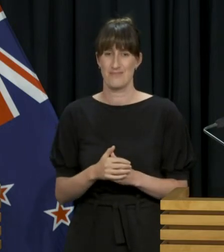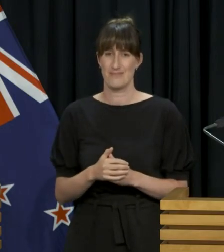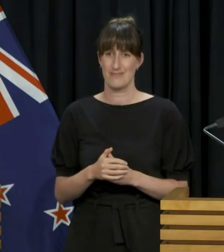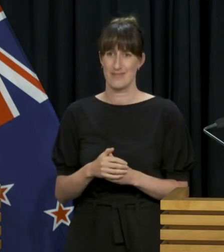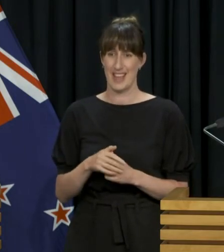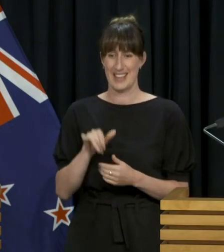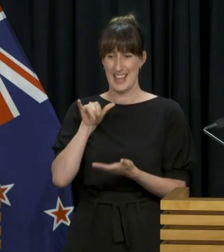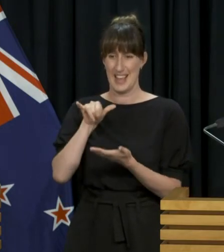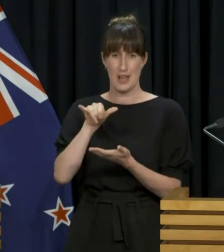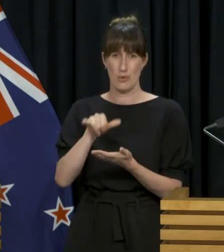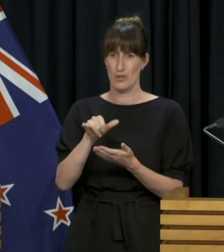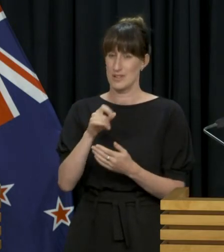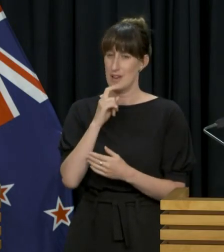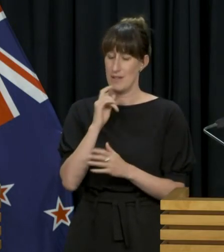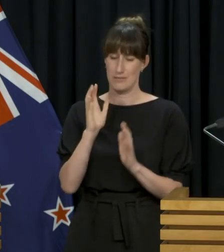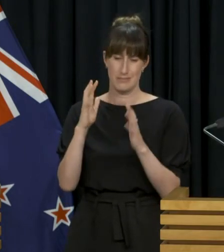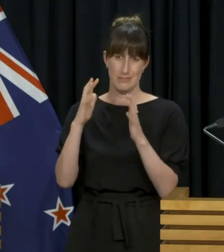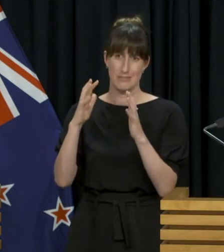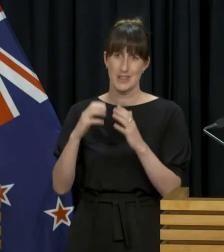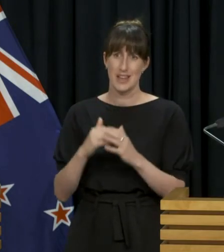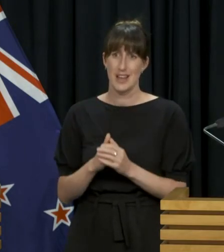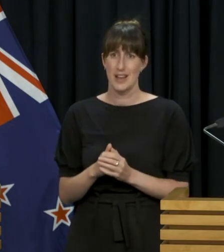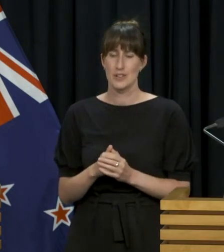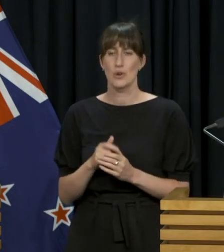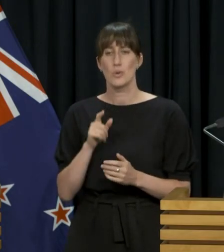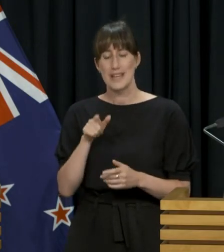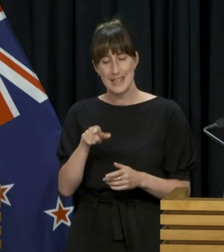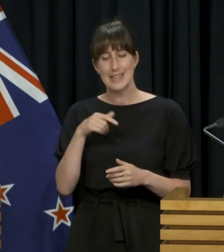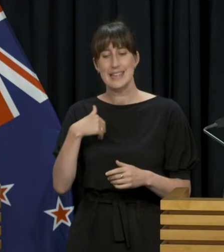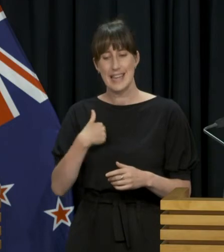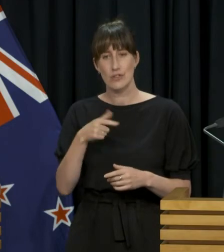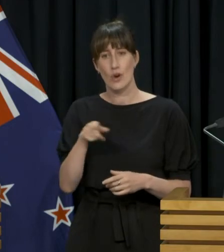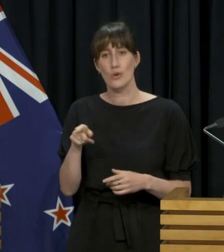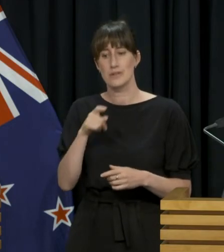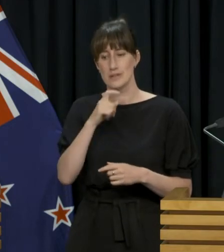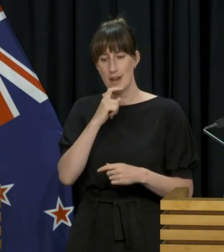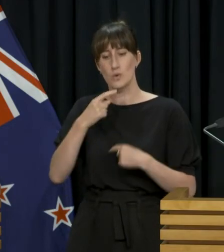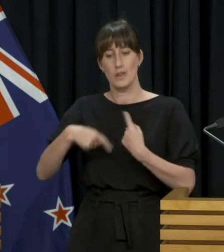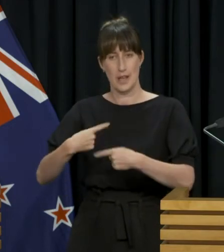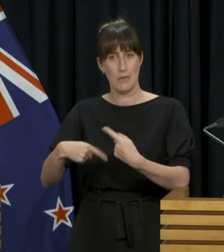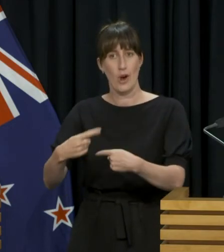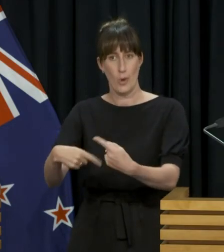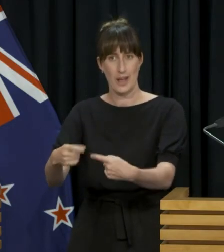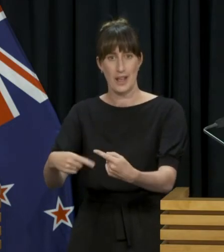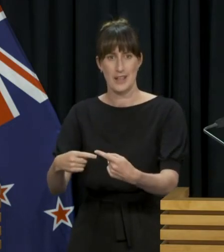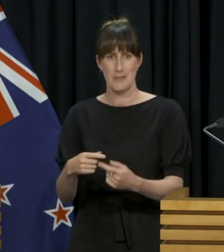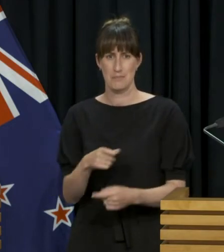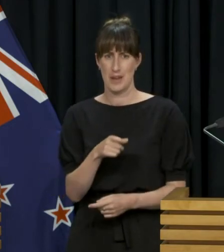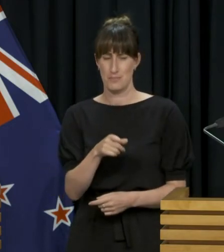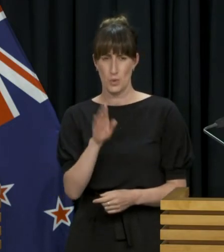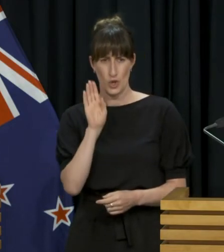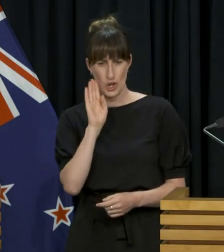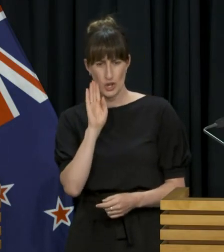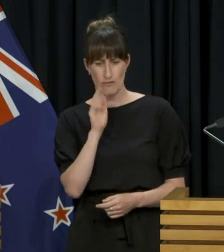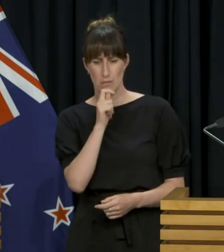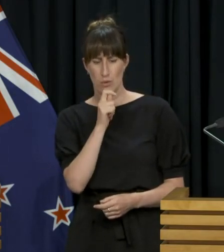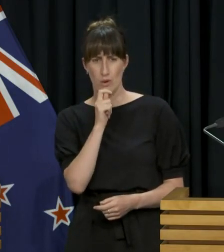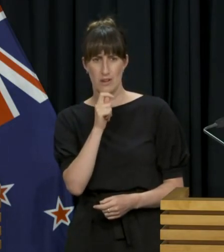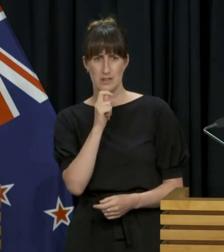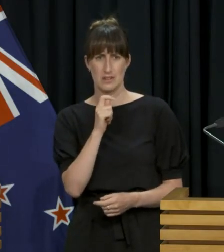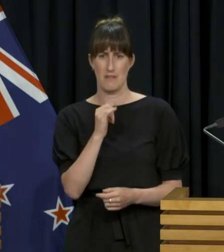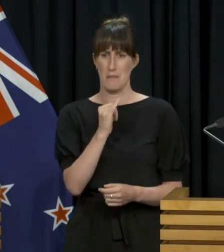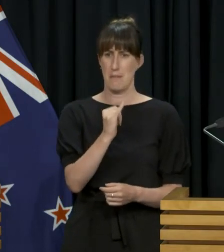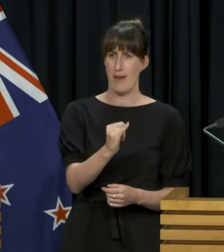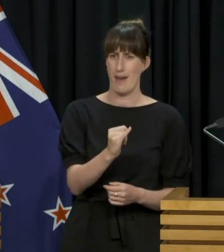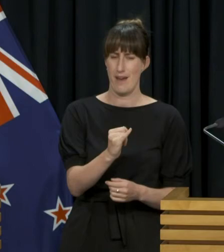there. We need them to keep doing what they're doing. So I am concerned when I hear reports from, and some of it comes through